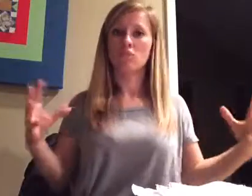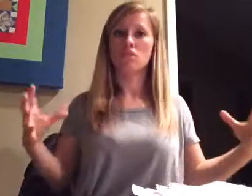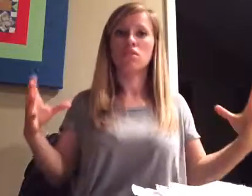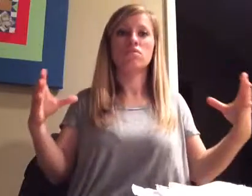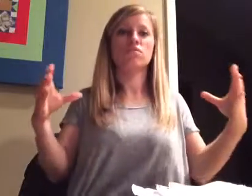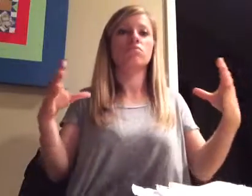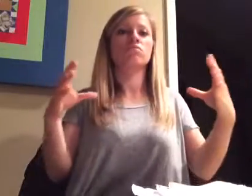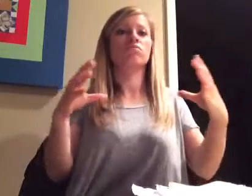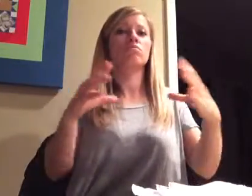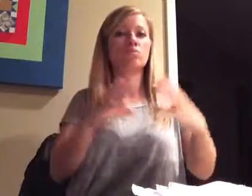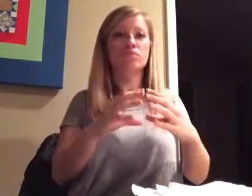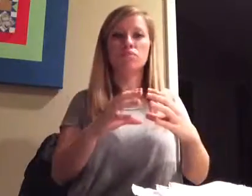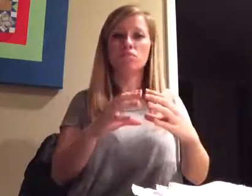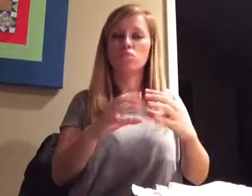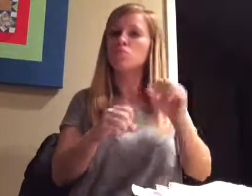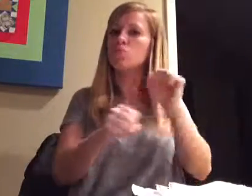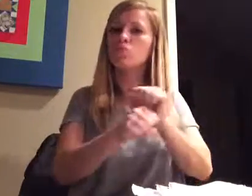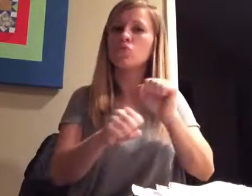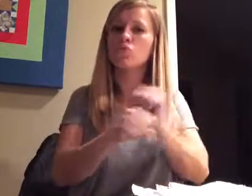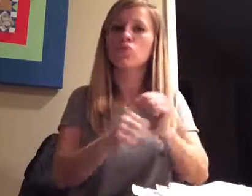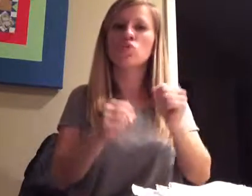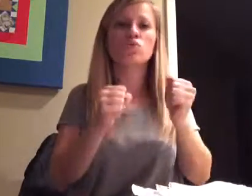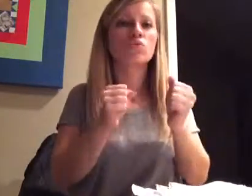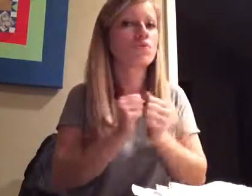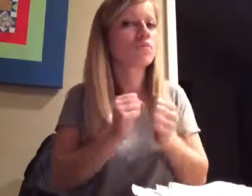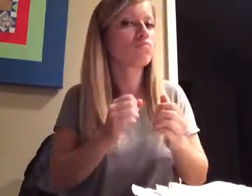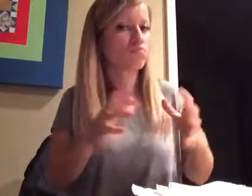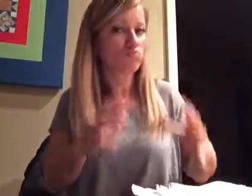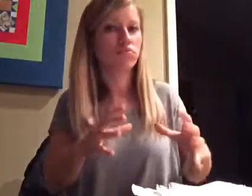cooperation, a creative federalism